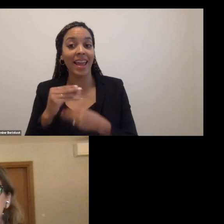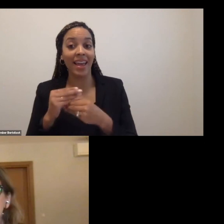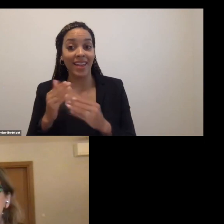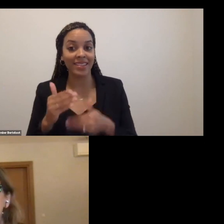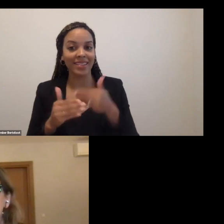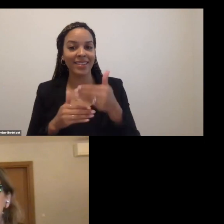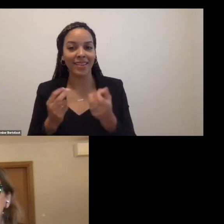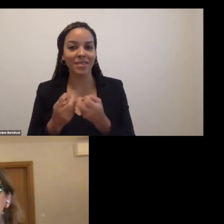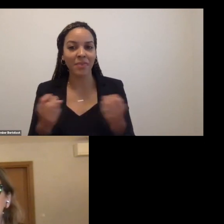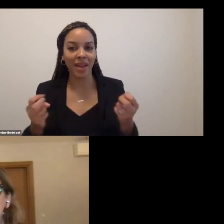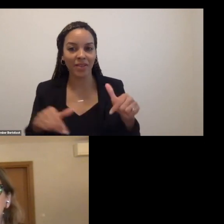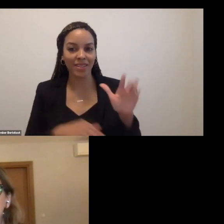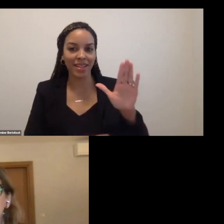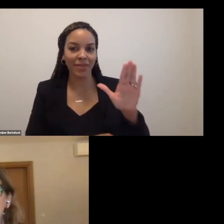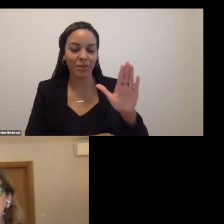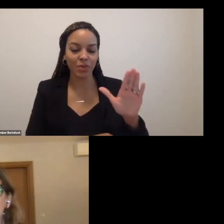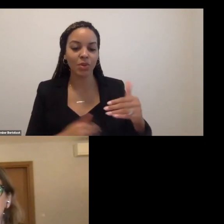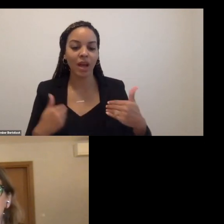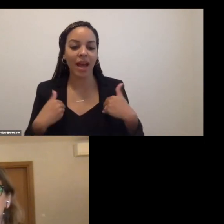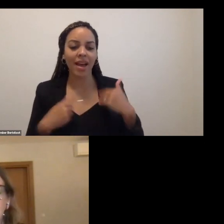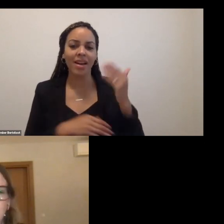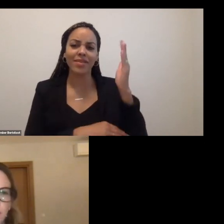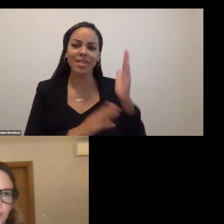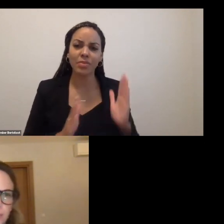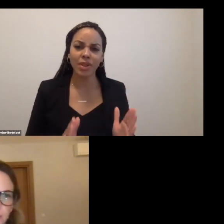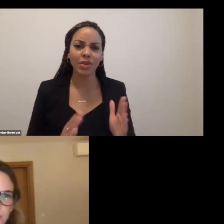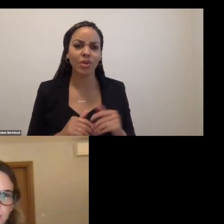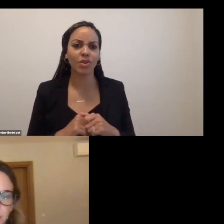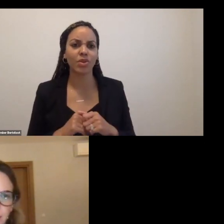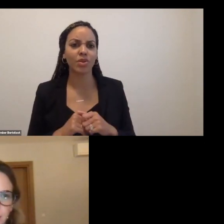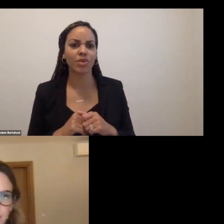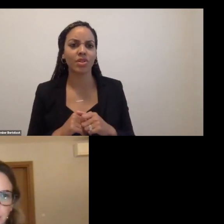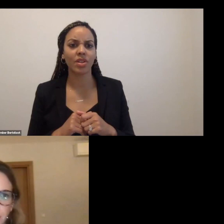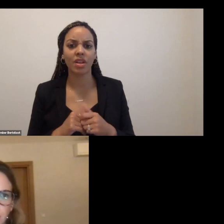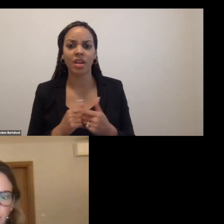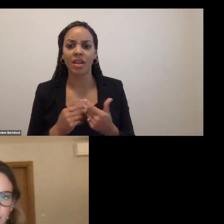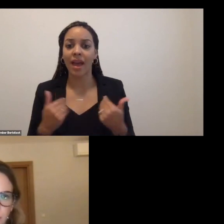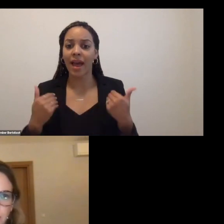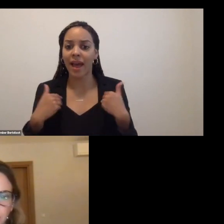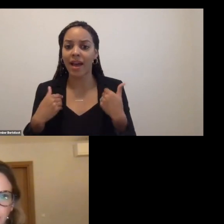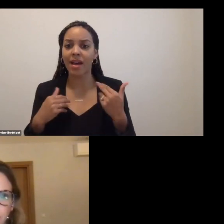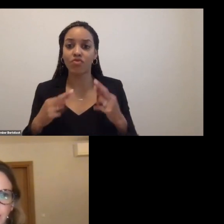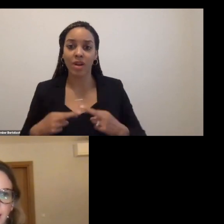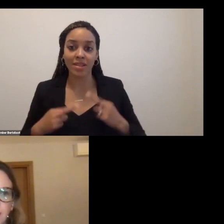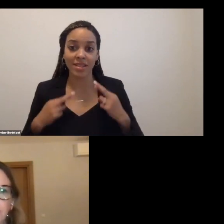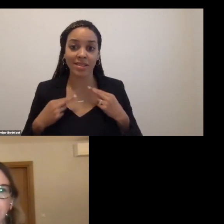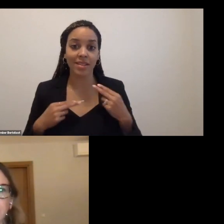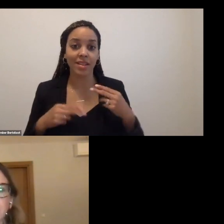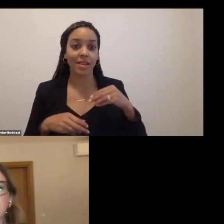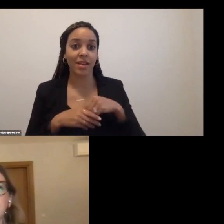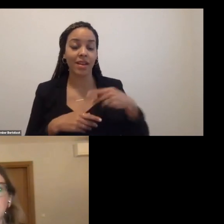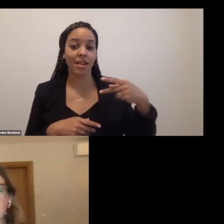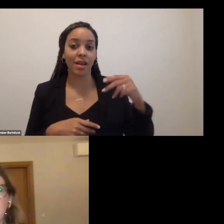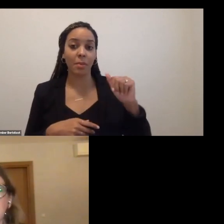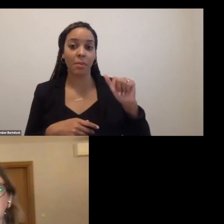panel this afternoon has speakers running residencies in Palestine and Morocco, and tomorrow we have a